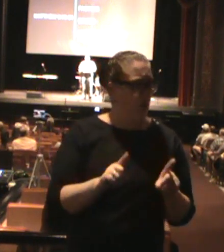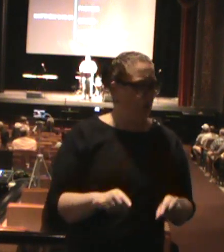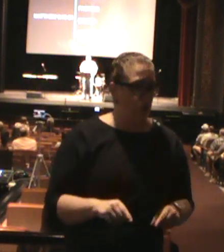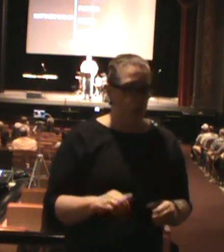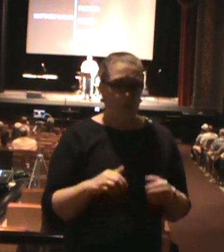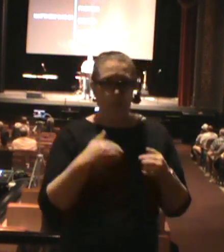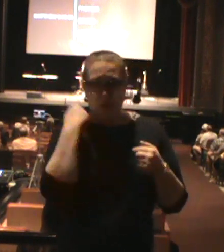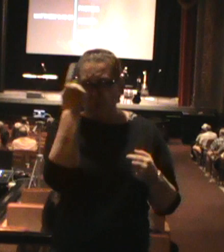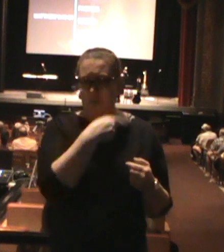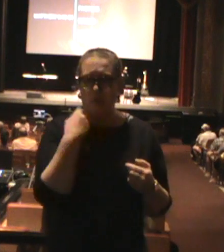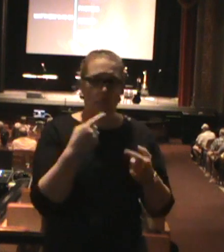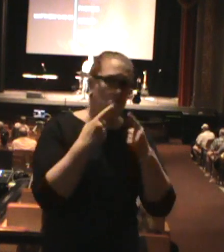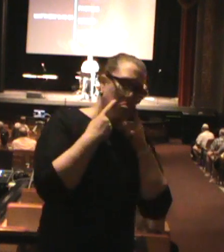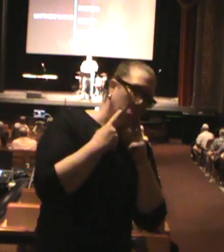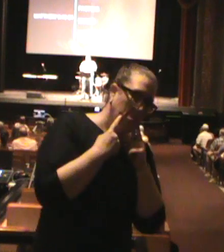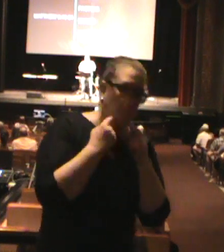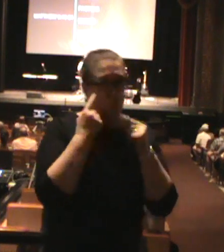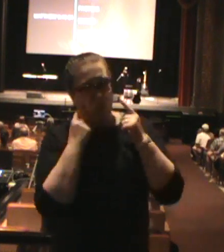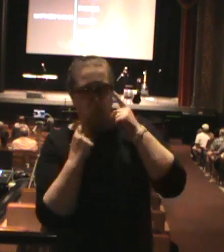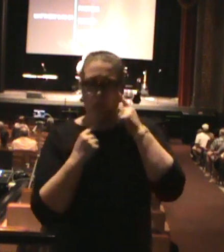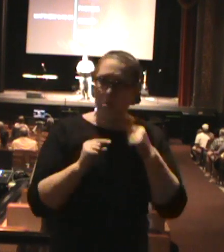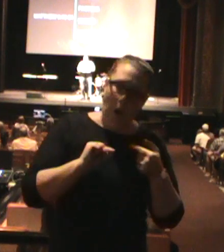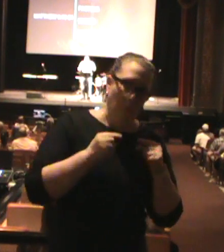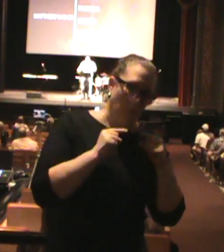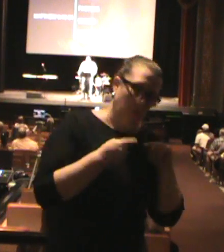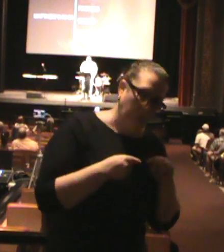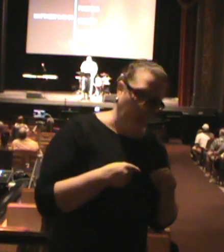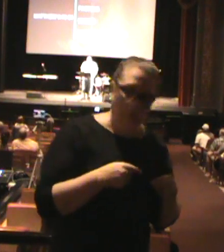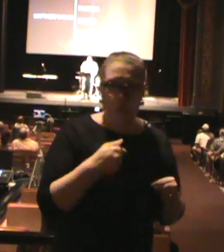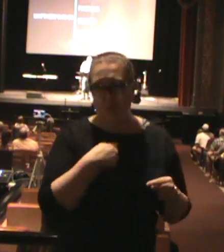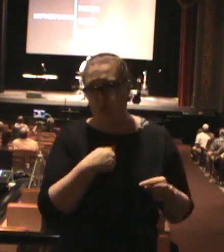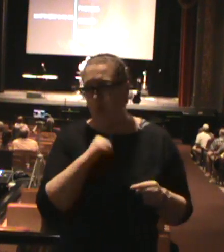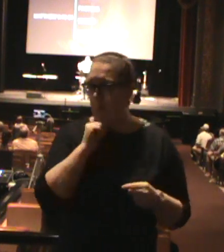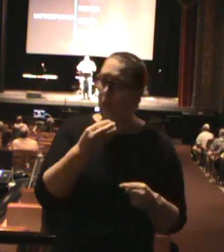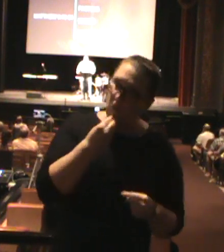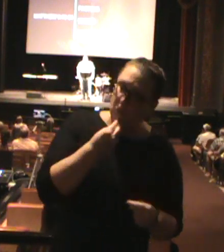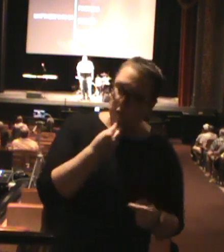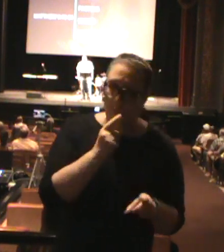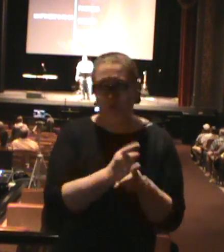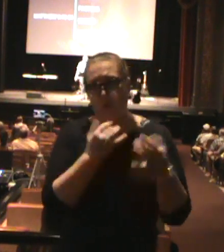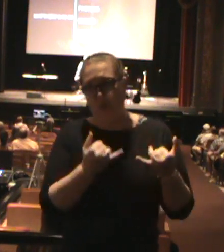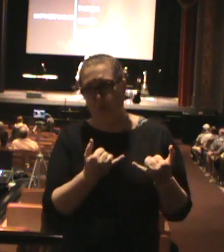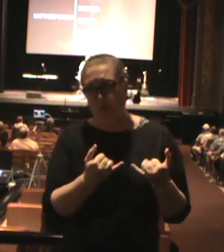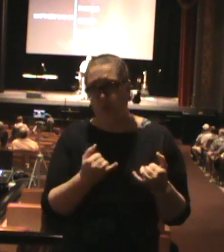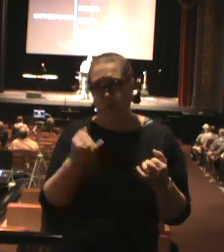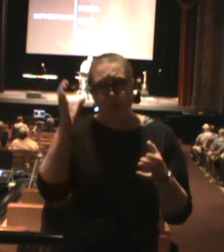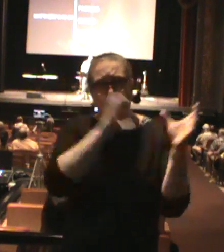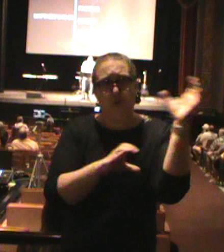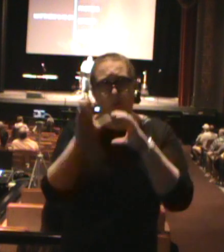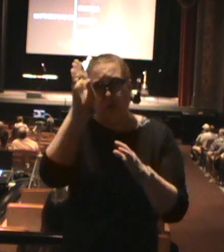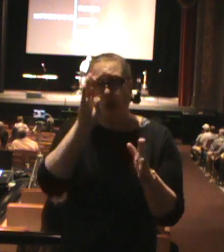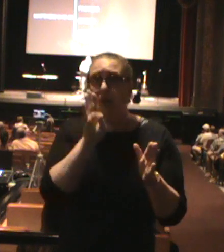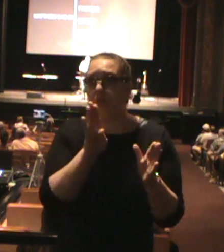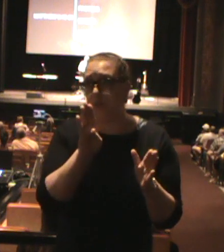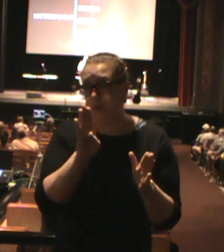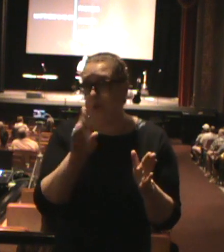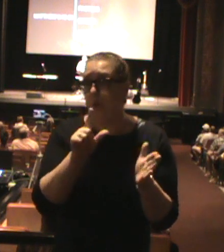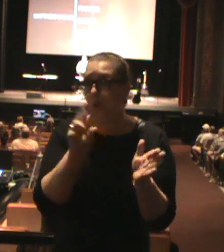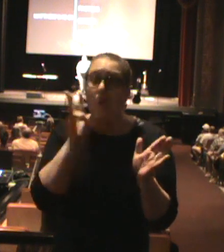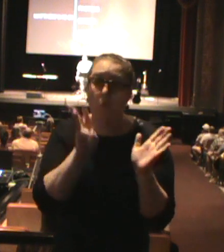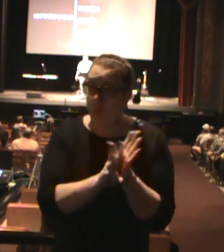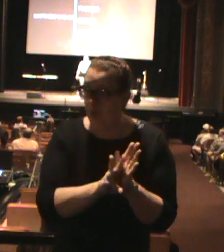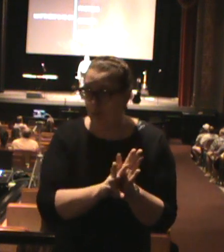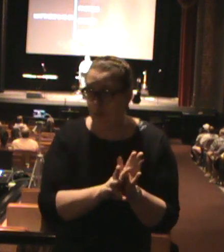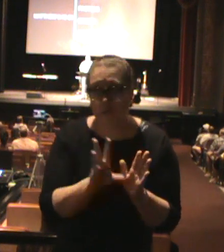gloomy faces, like looking like it's a painful thing to fast, to seek God's will. Because when we reach the last half